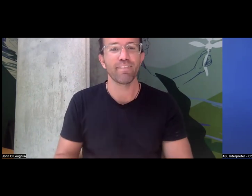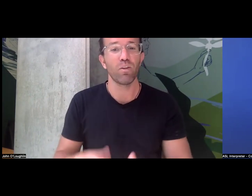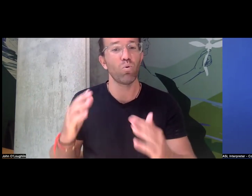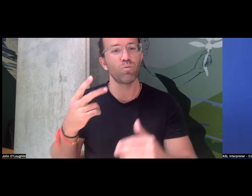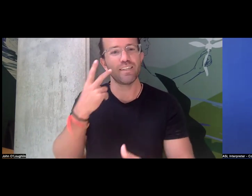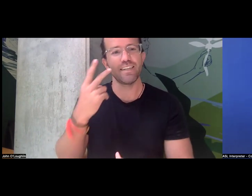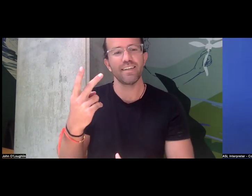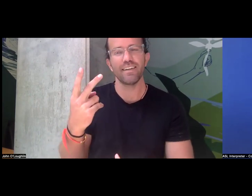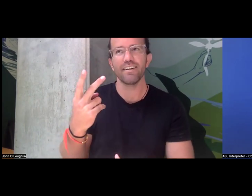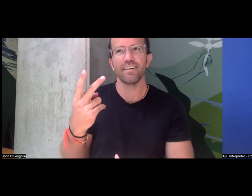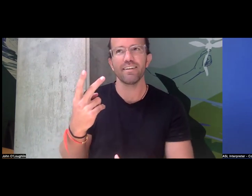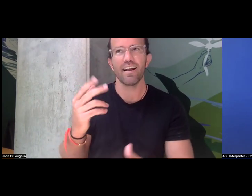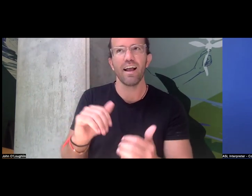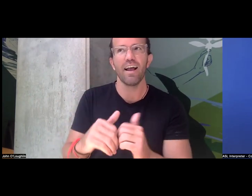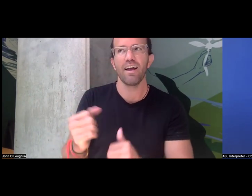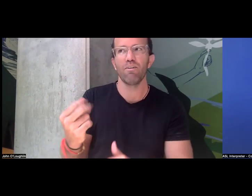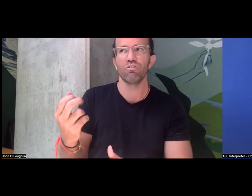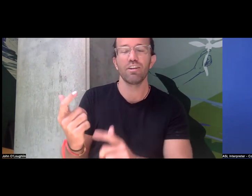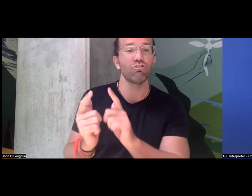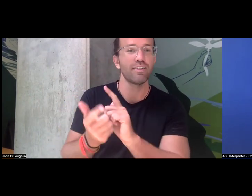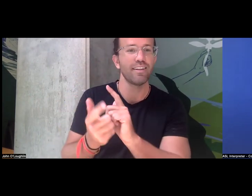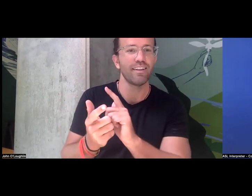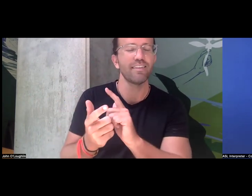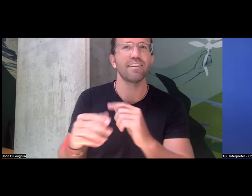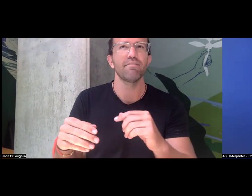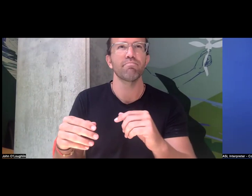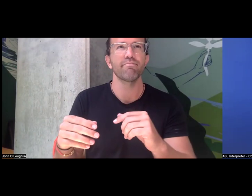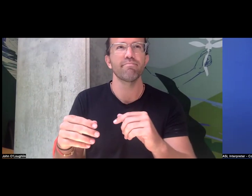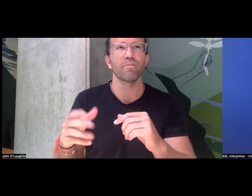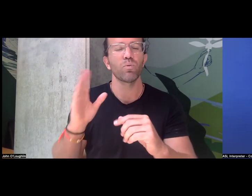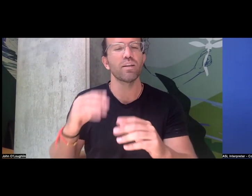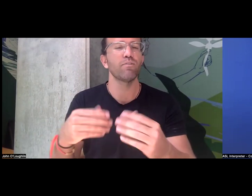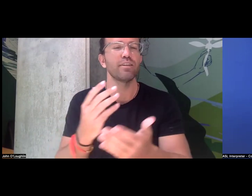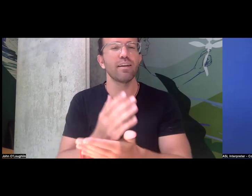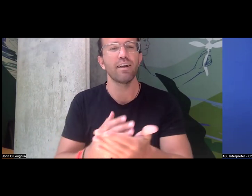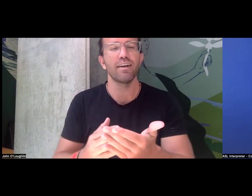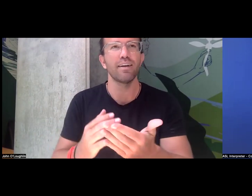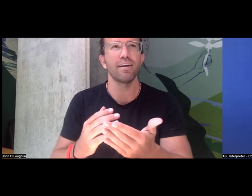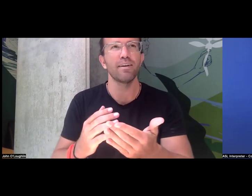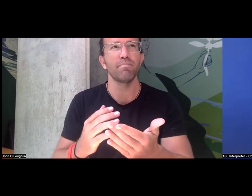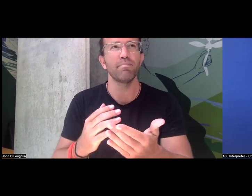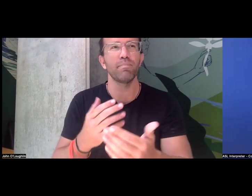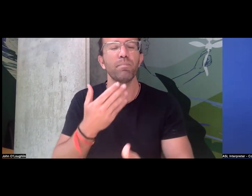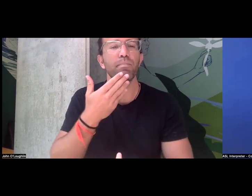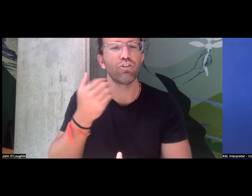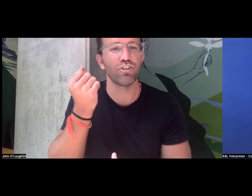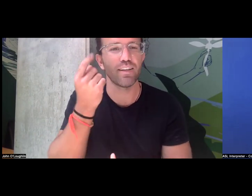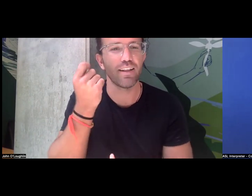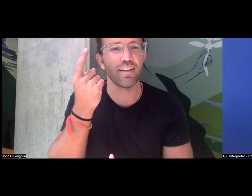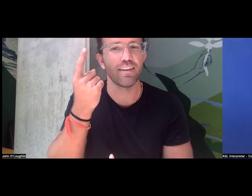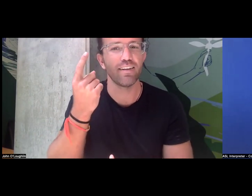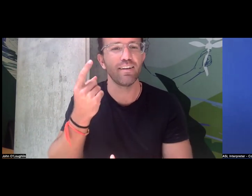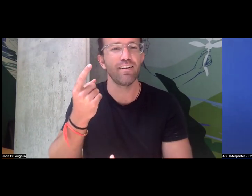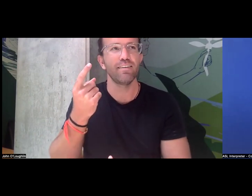and interpreting for this recording today. And I hope you all can take a look at how she translated and interpreted so you